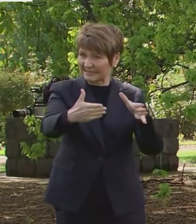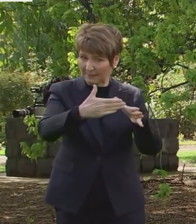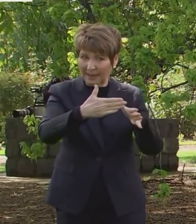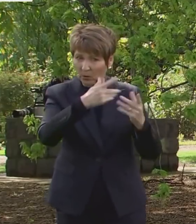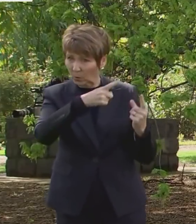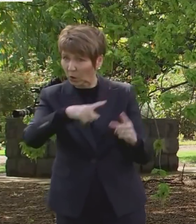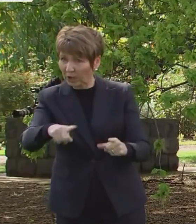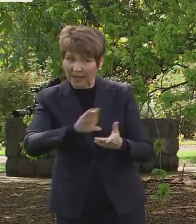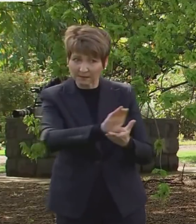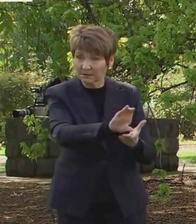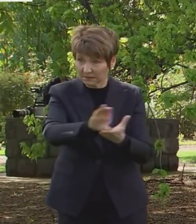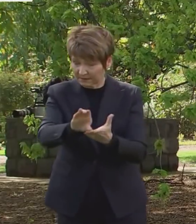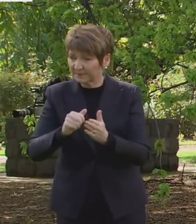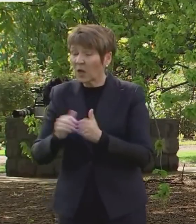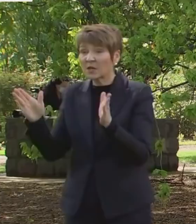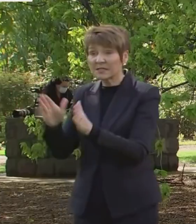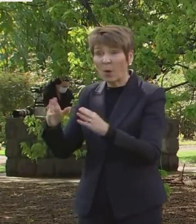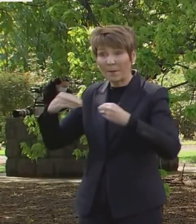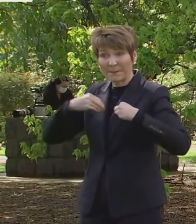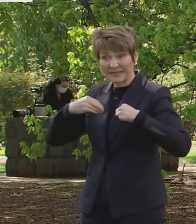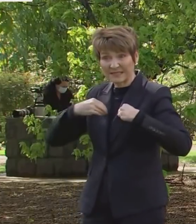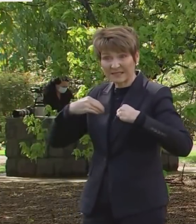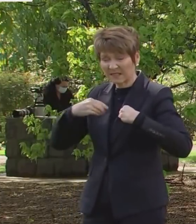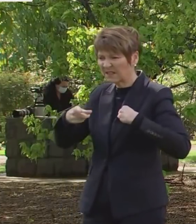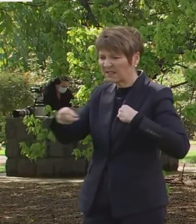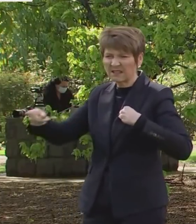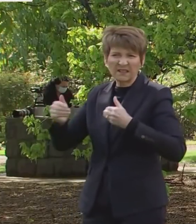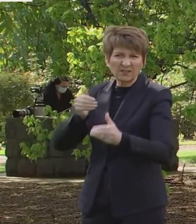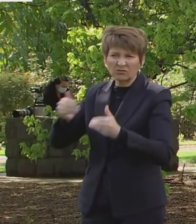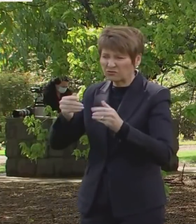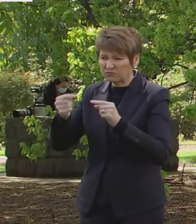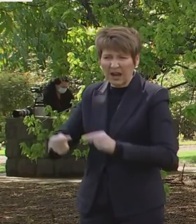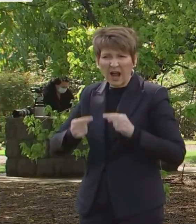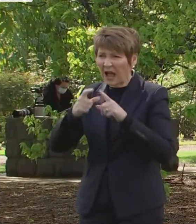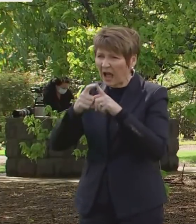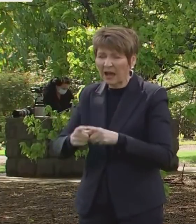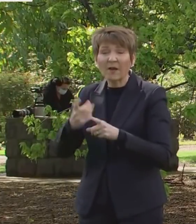The Small Business COVID Hardship Fund is having